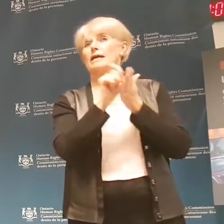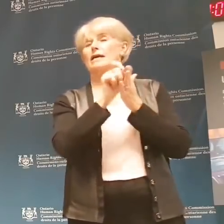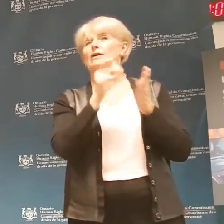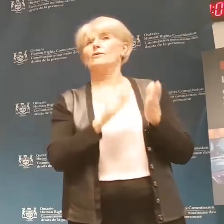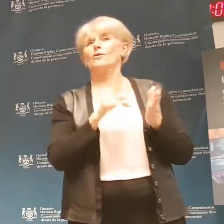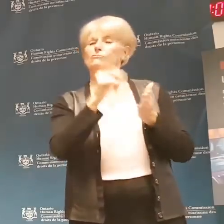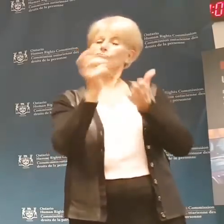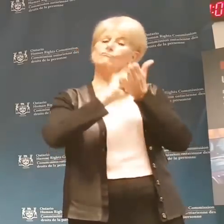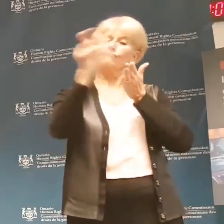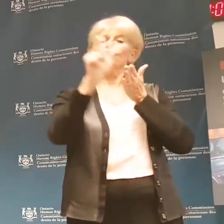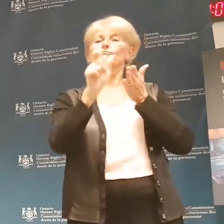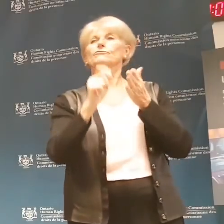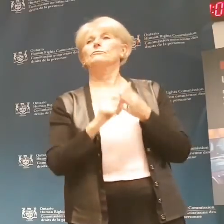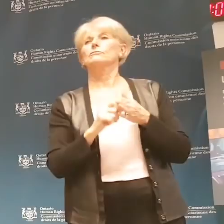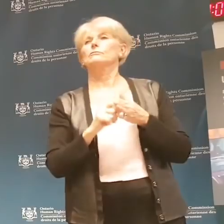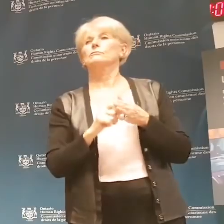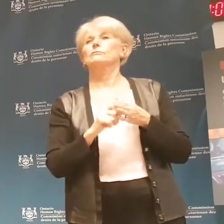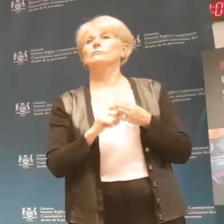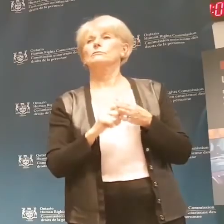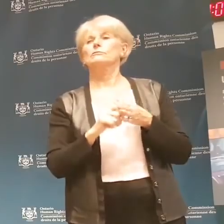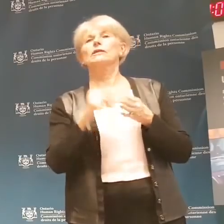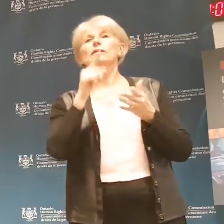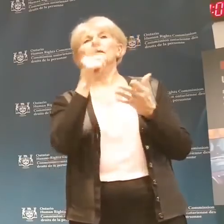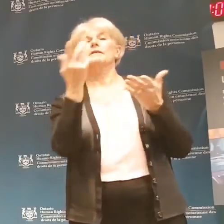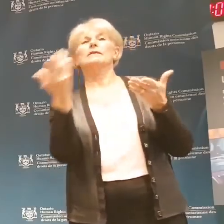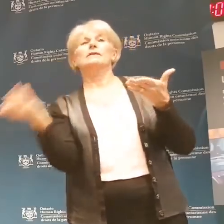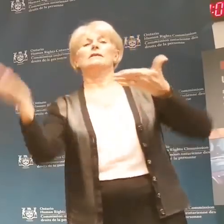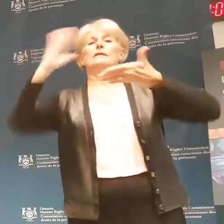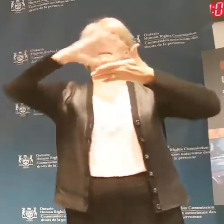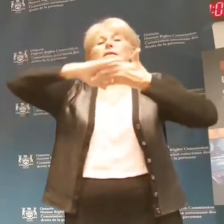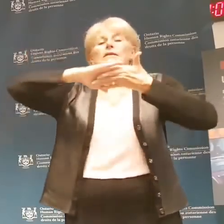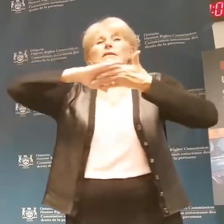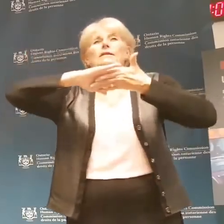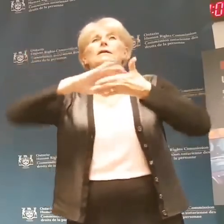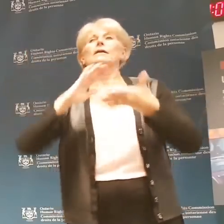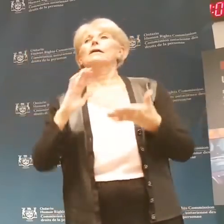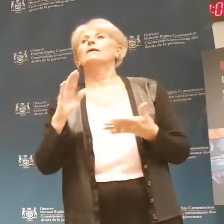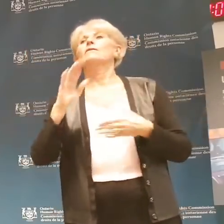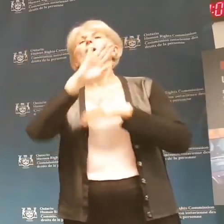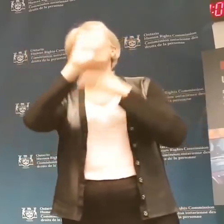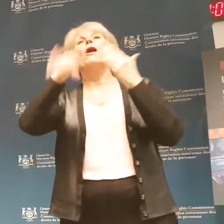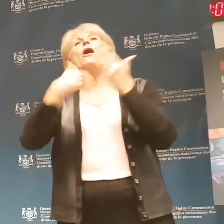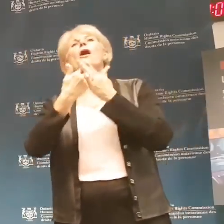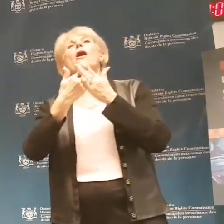made a headline, and he superimposed the headlines from